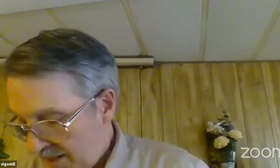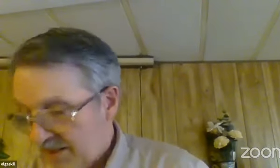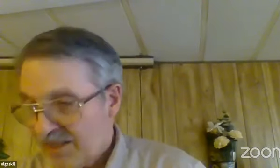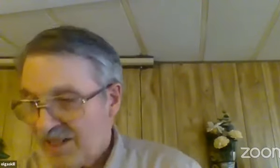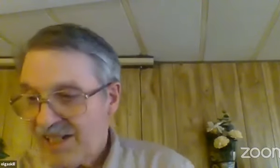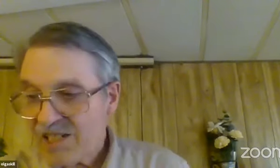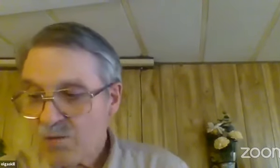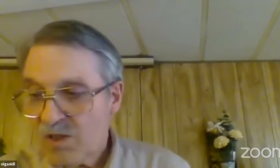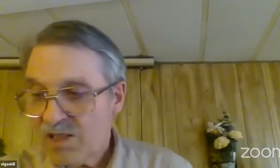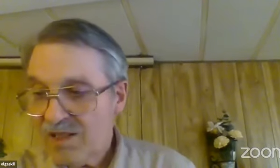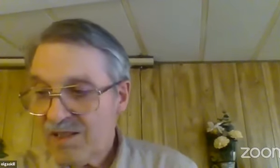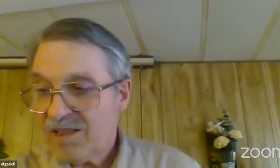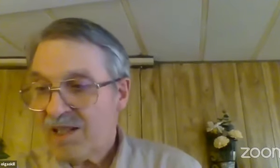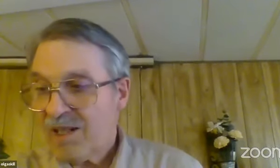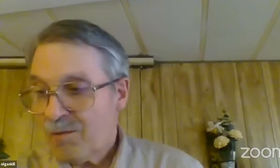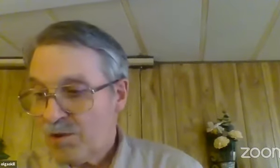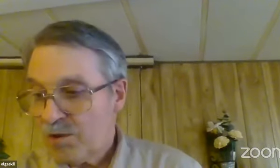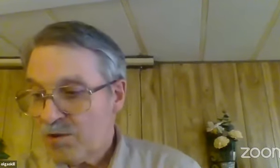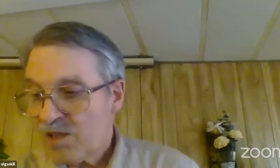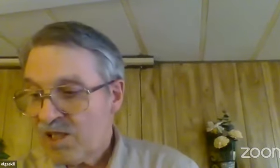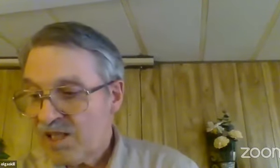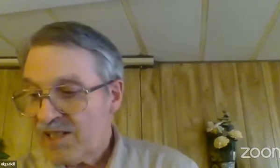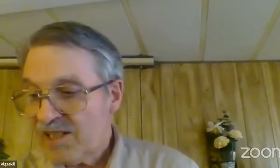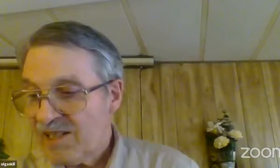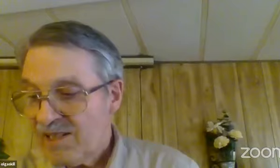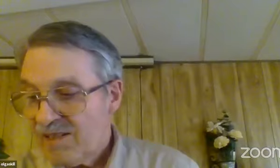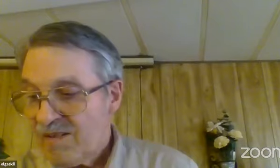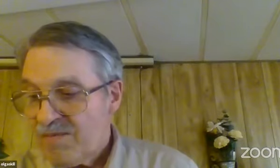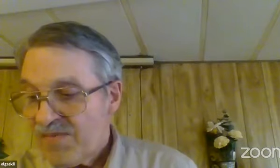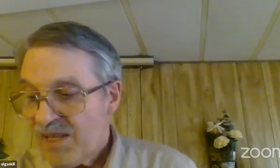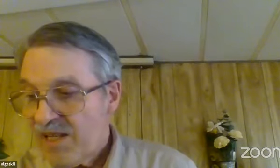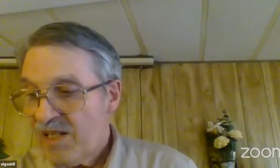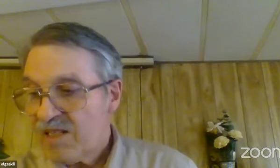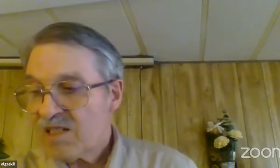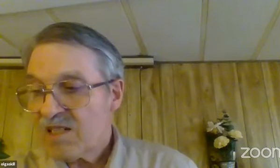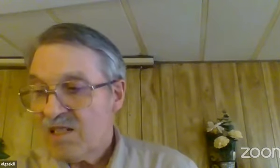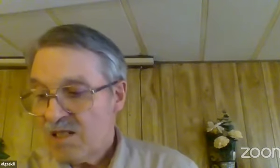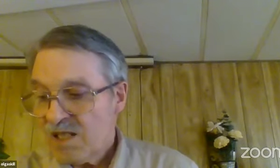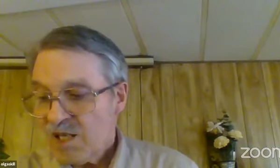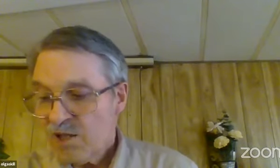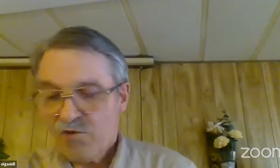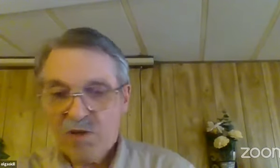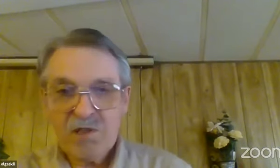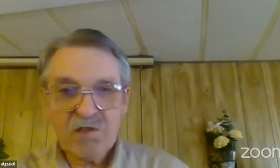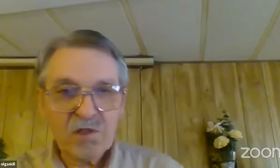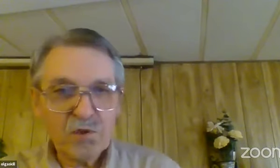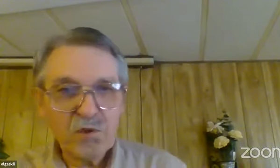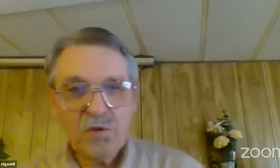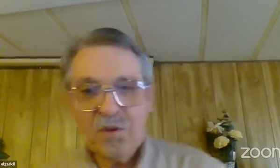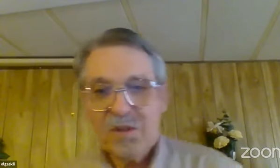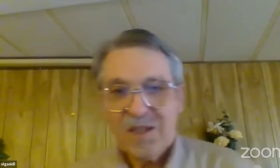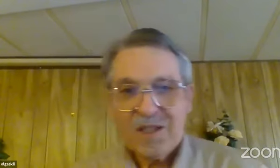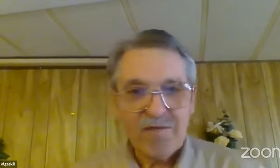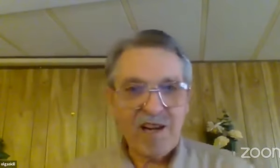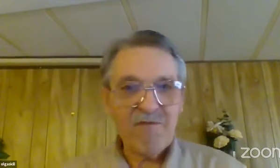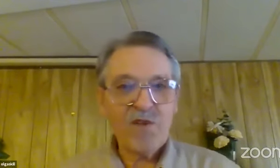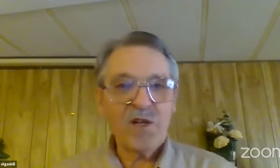And the last one that I will do tonight is a tribute to